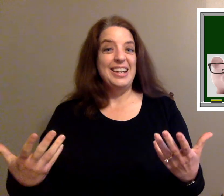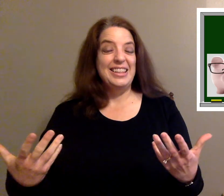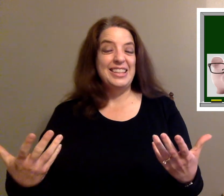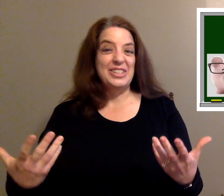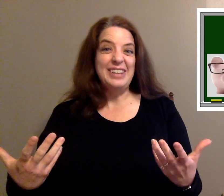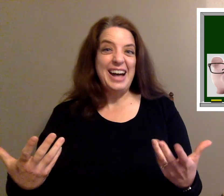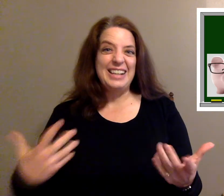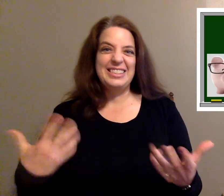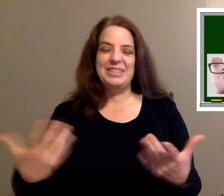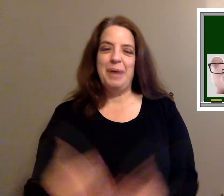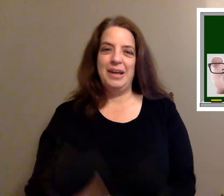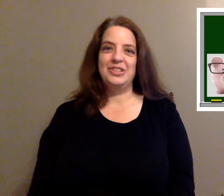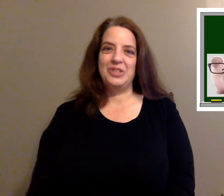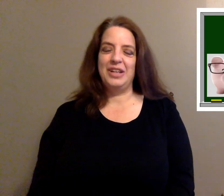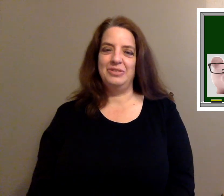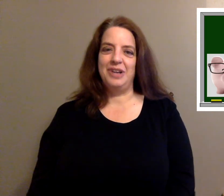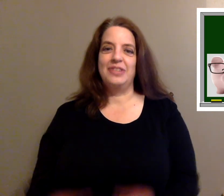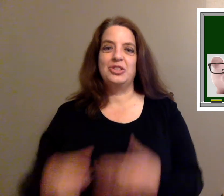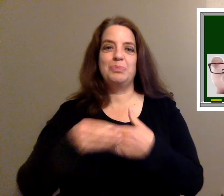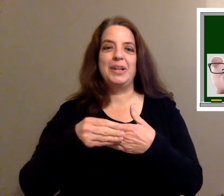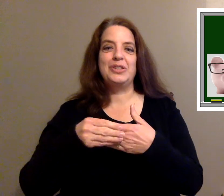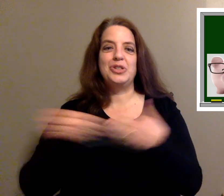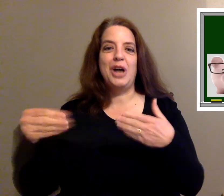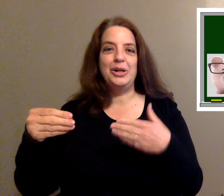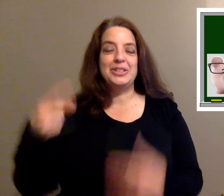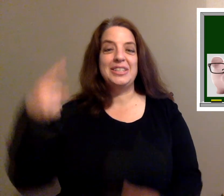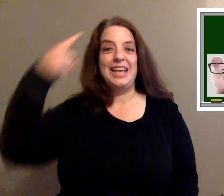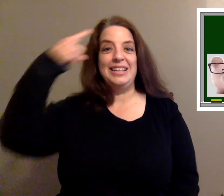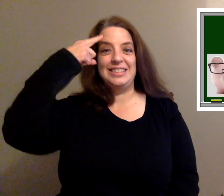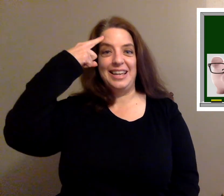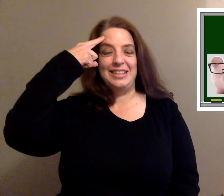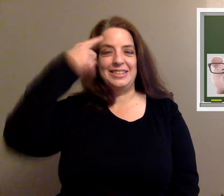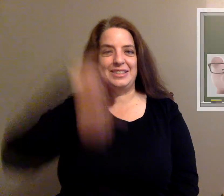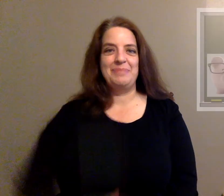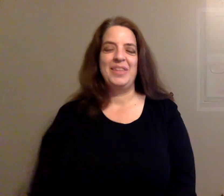this class, the pun is kind of lost, but it's dollars and cents.